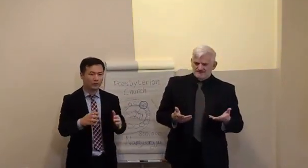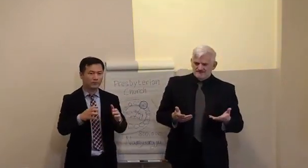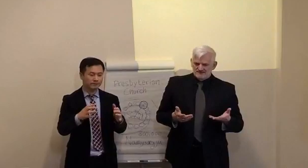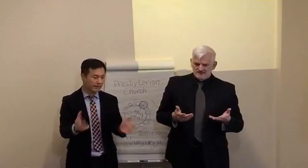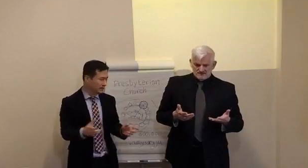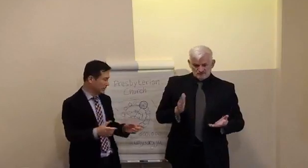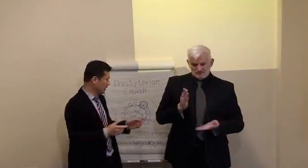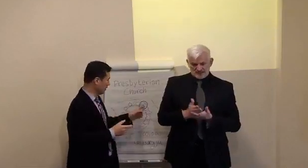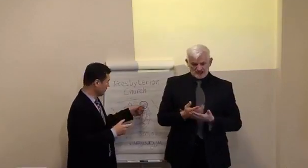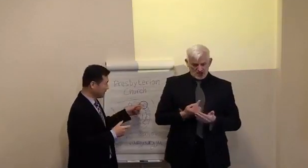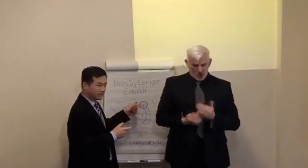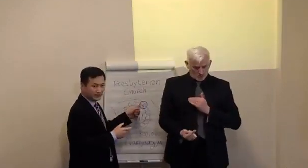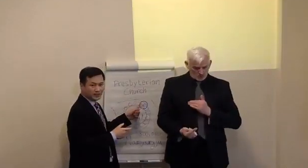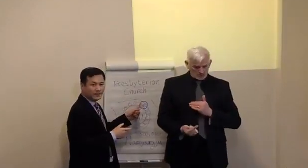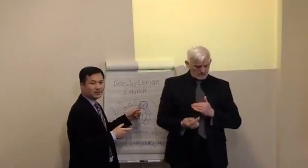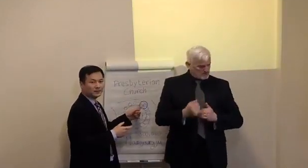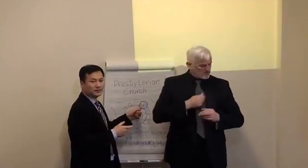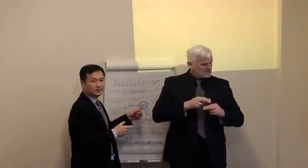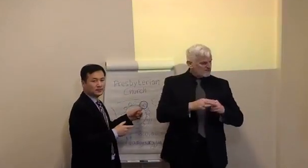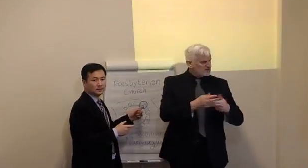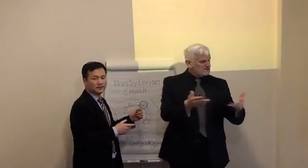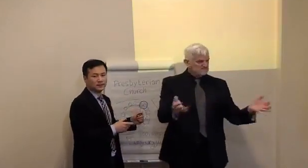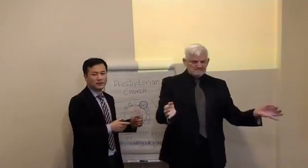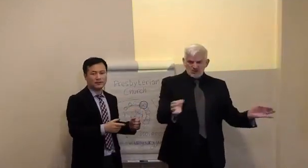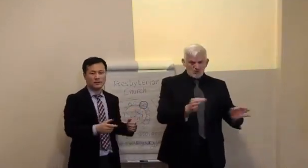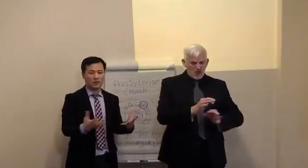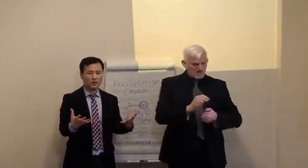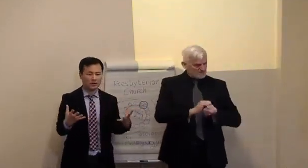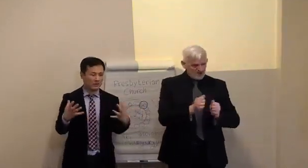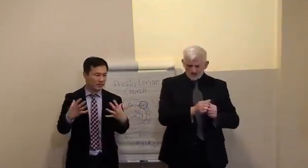no friends around this city, Lord, give me